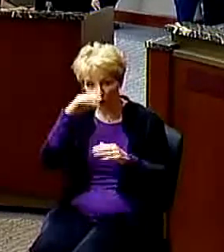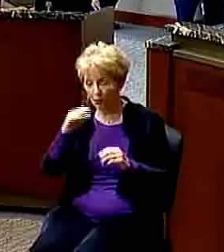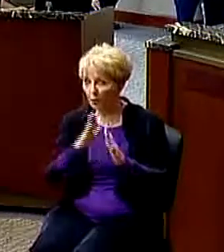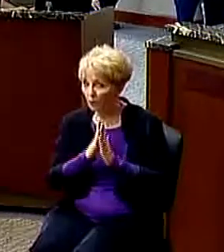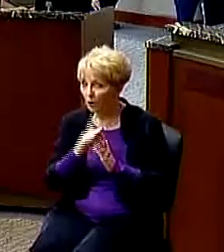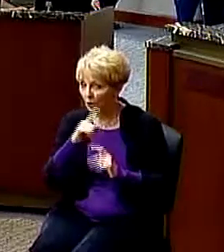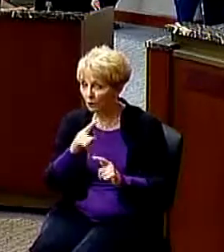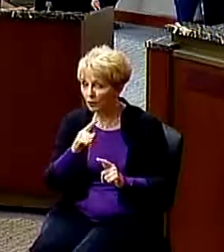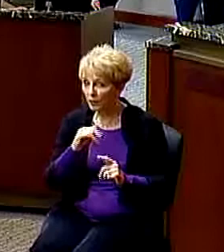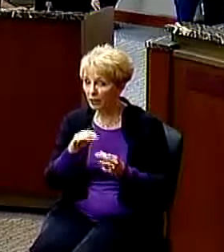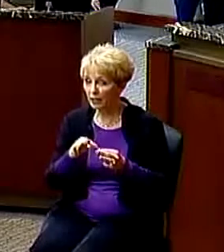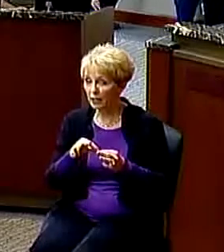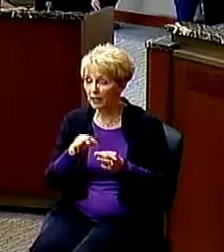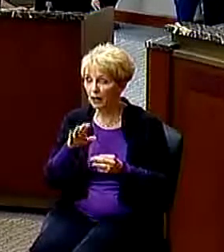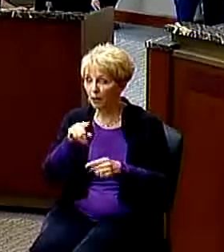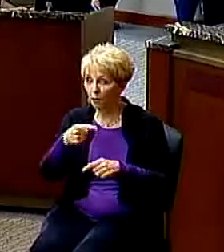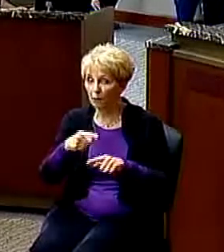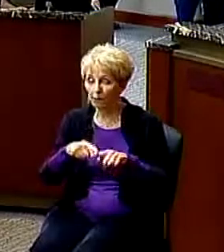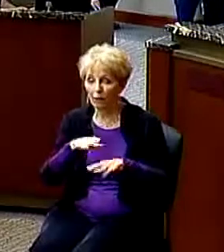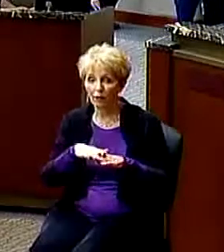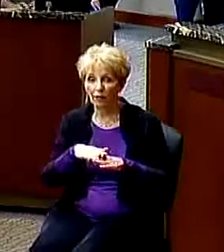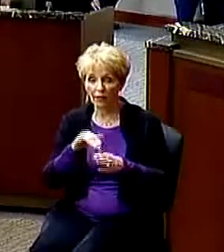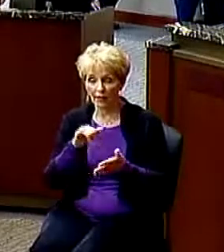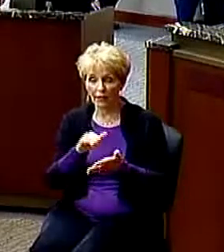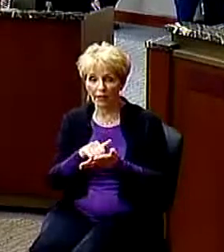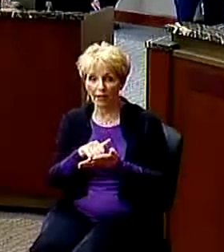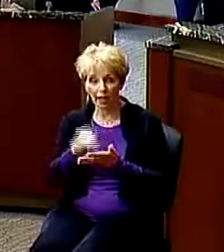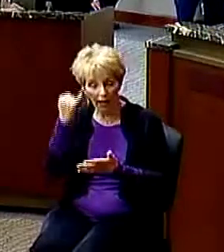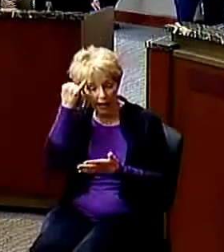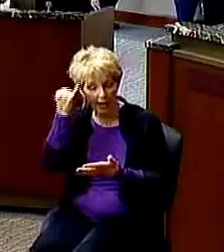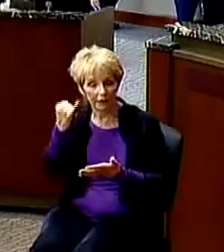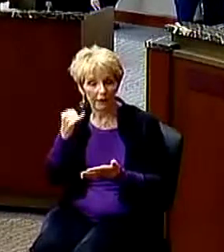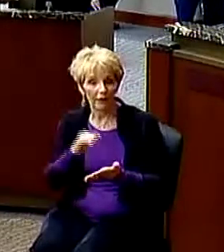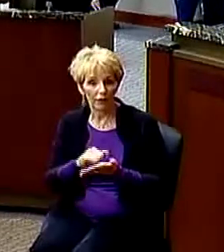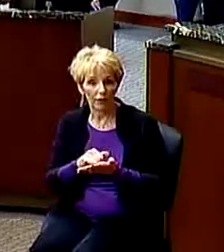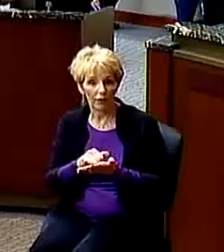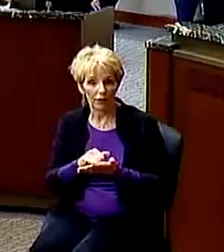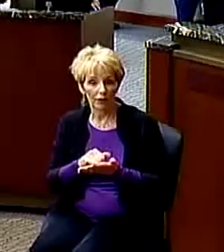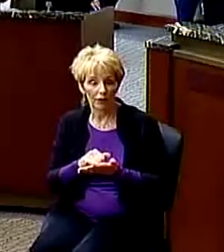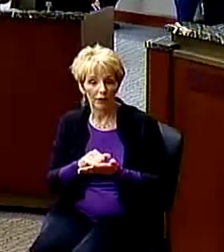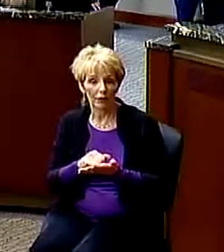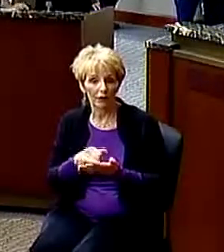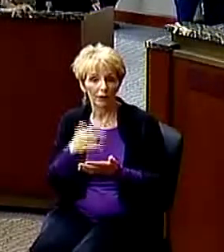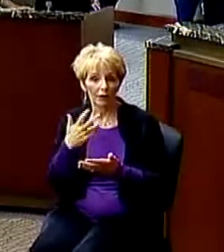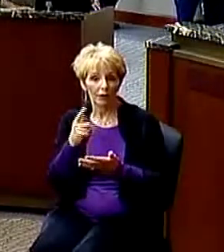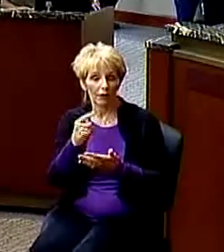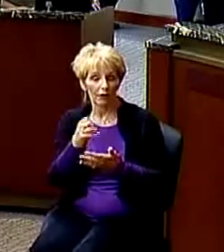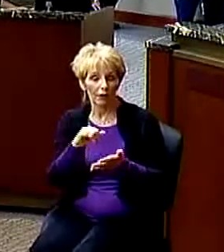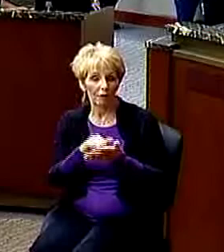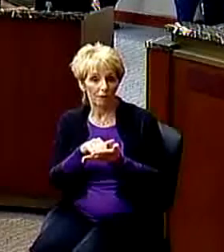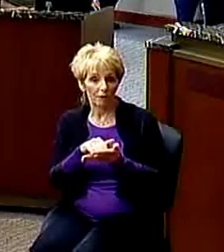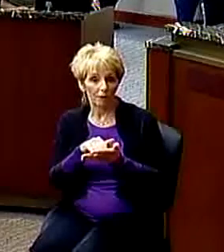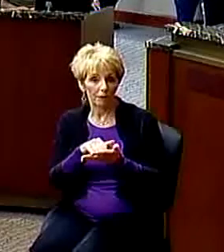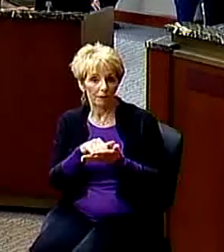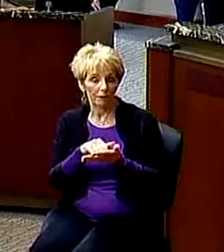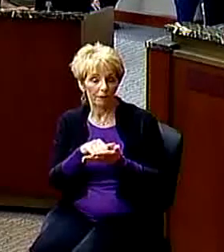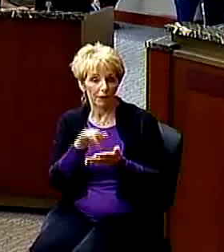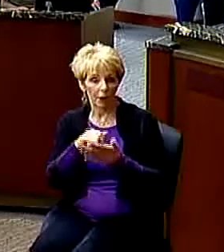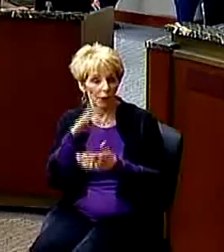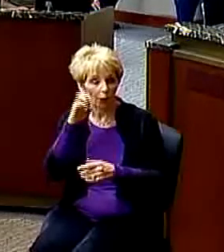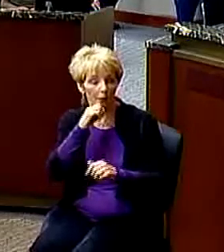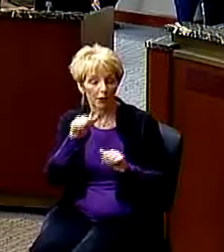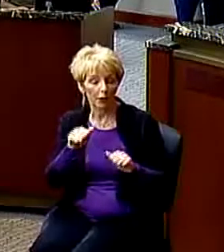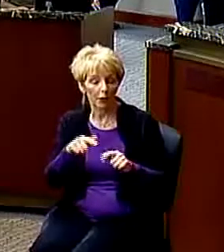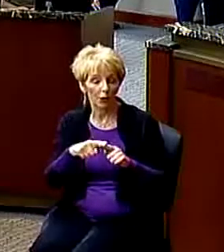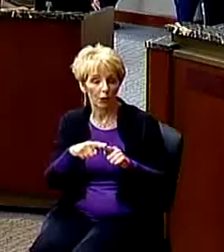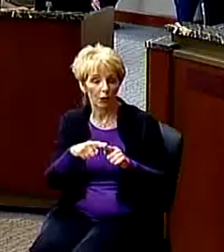your decision is based not only in this idea that three sizes fit all, and that you will be able